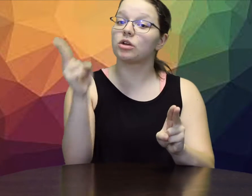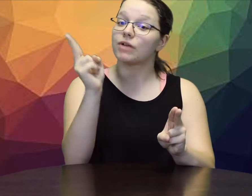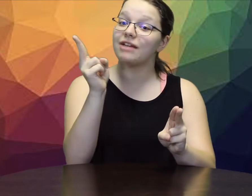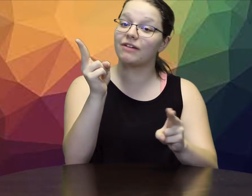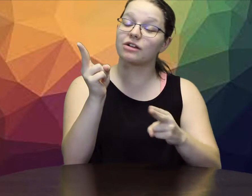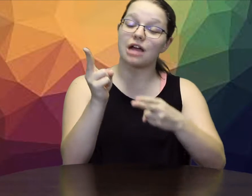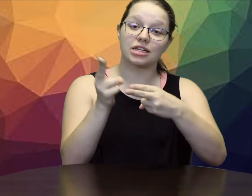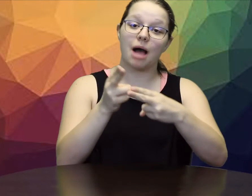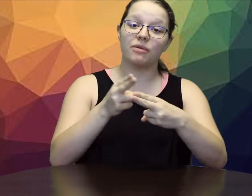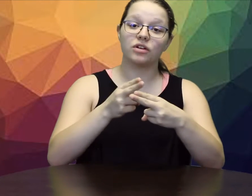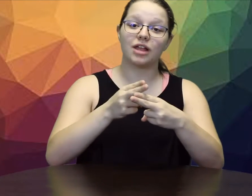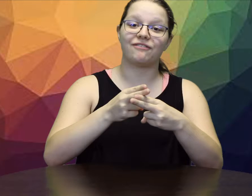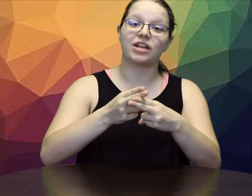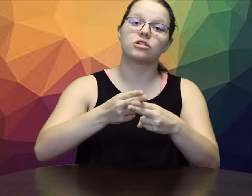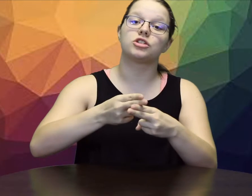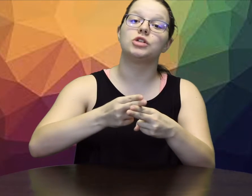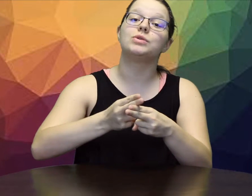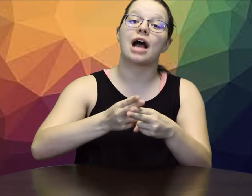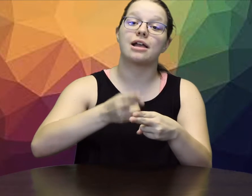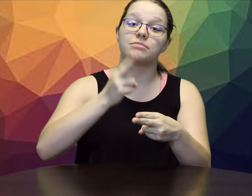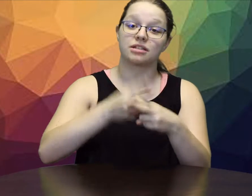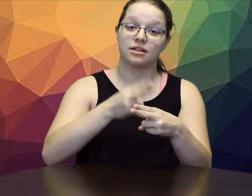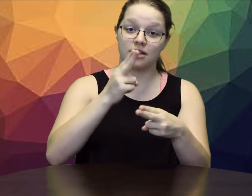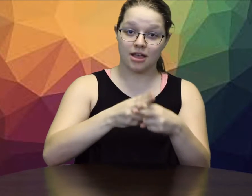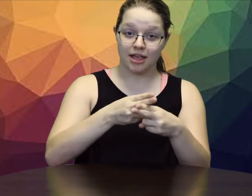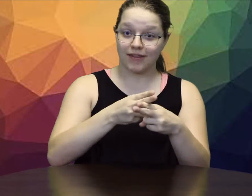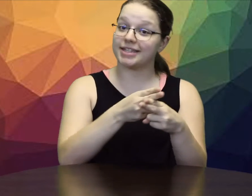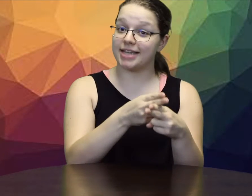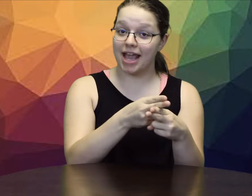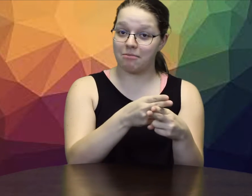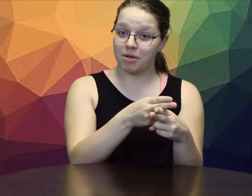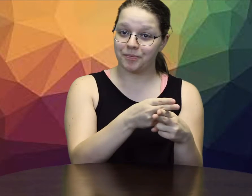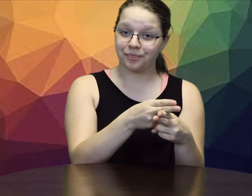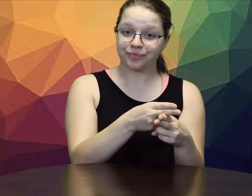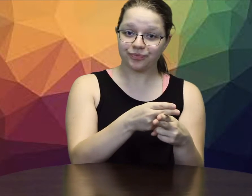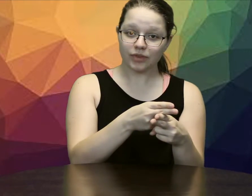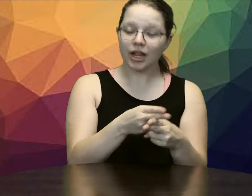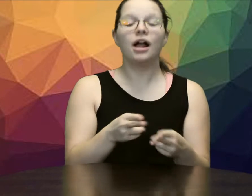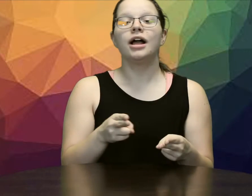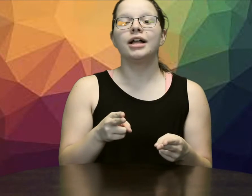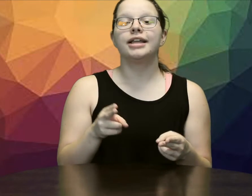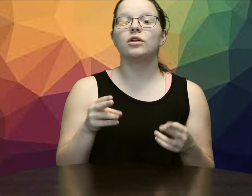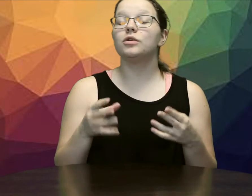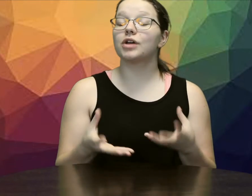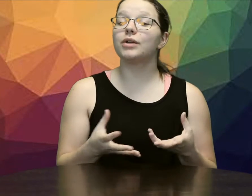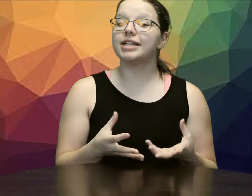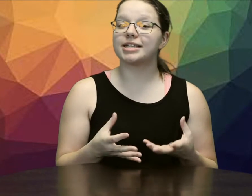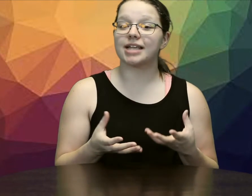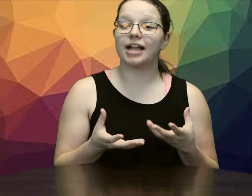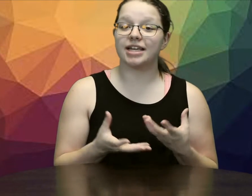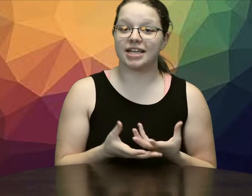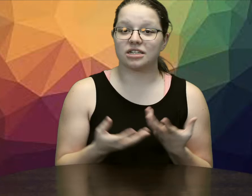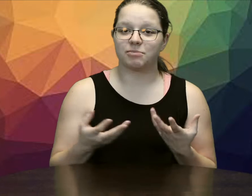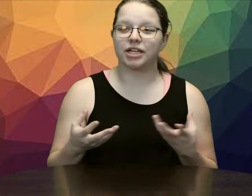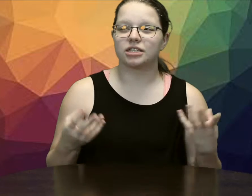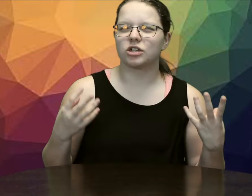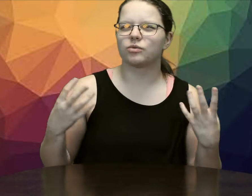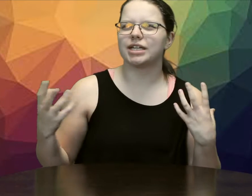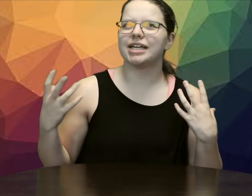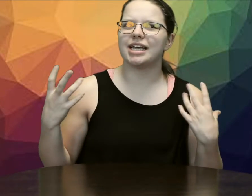right fingers on top of your left fingers 2 times. That's name. Now you don't need to sign is because there really